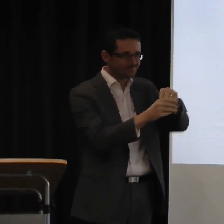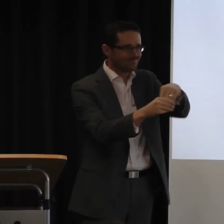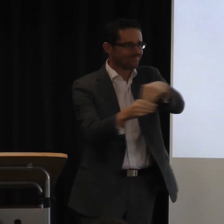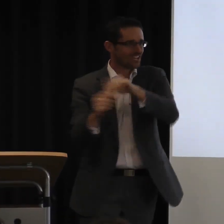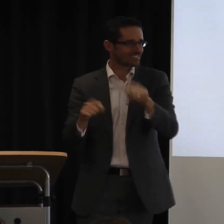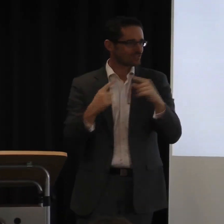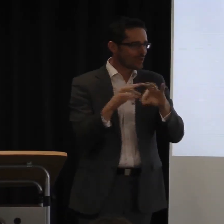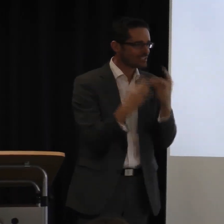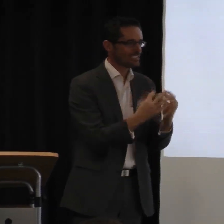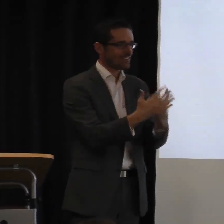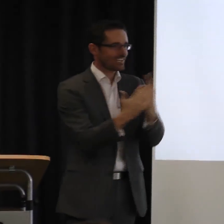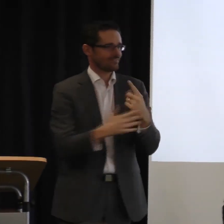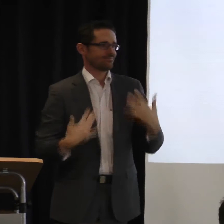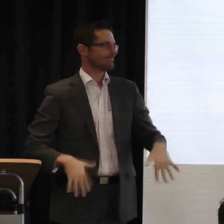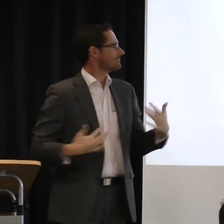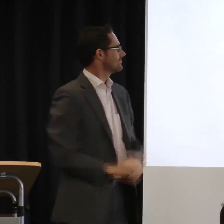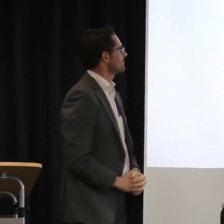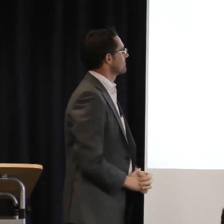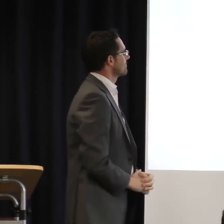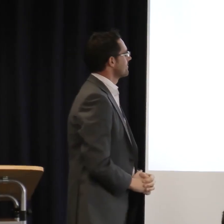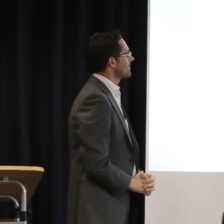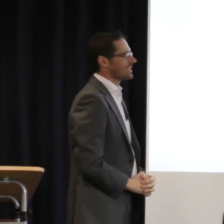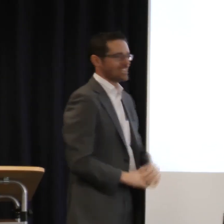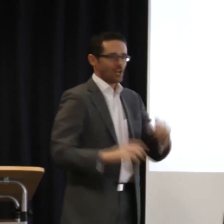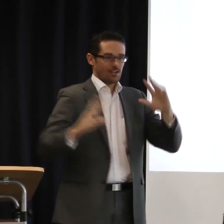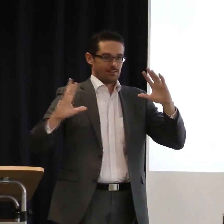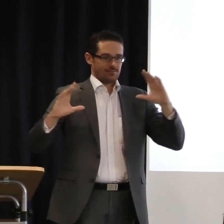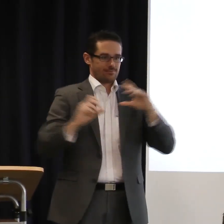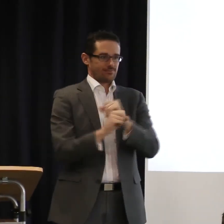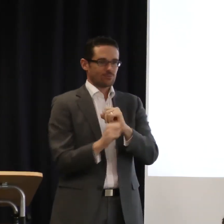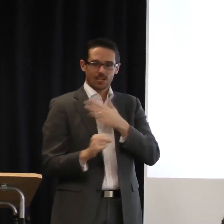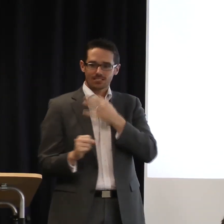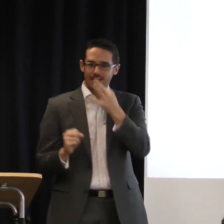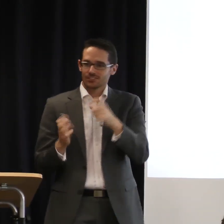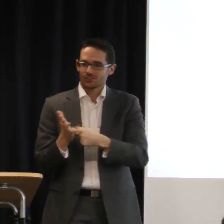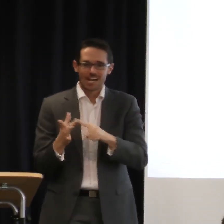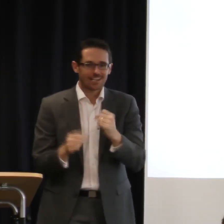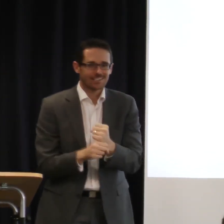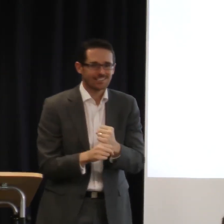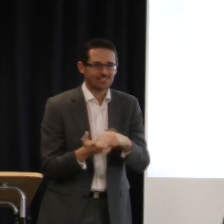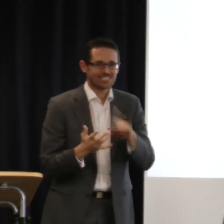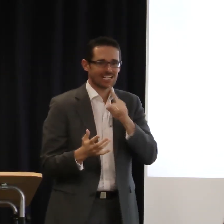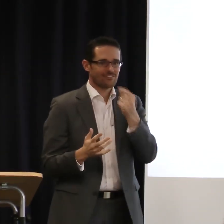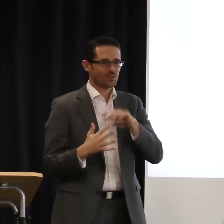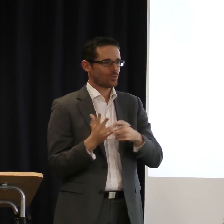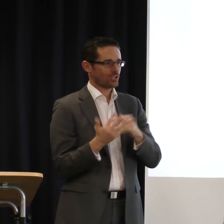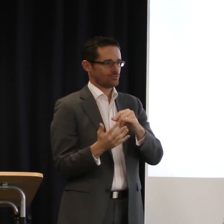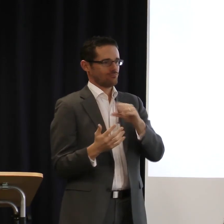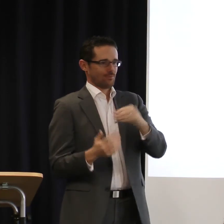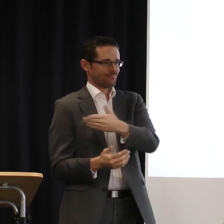Some wonderful photographs. You can see John's involvement in so many different organisations and people's lives. Now, I'd just like to ask Craig to